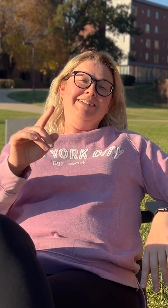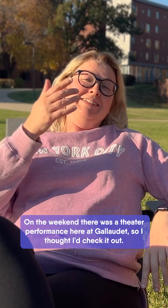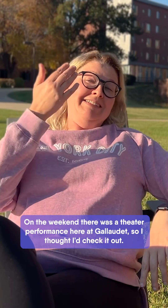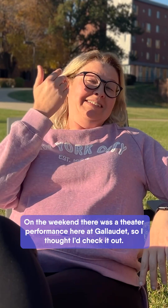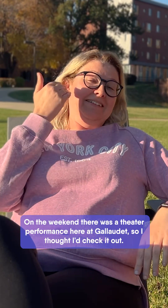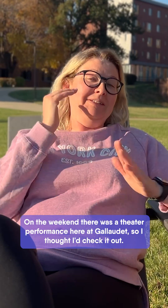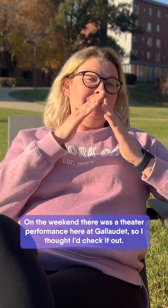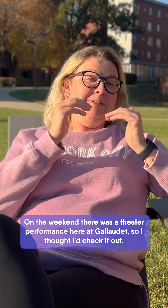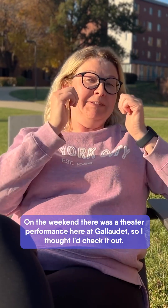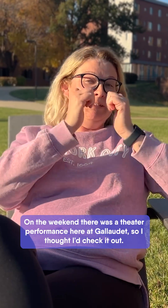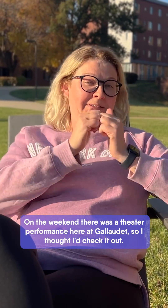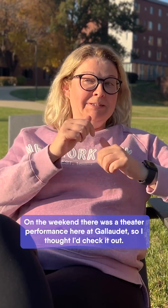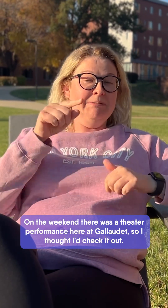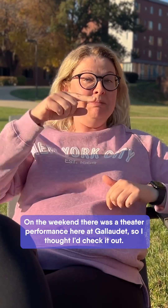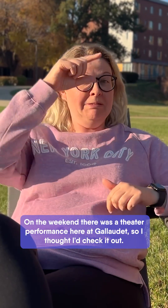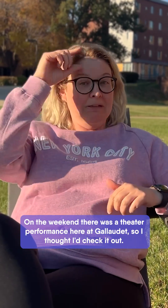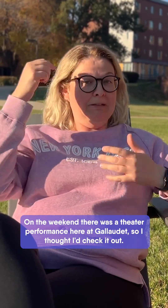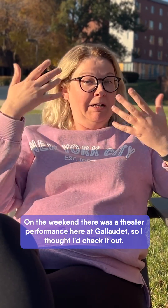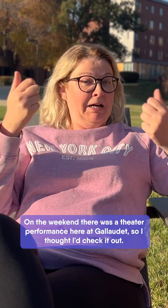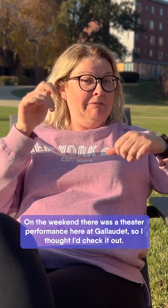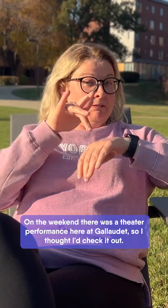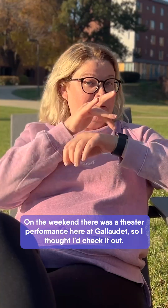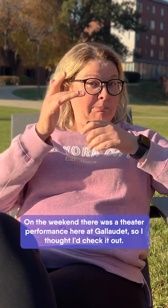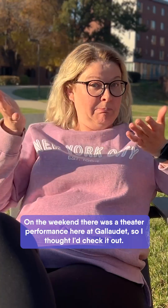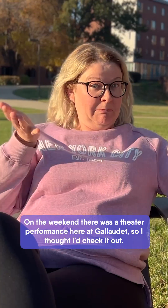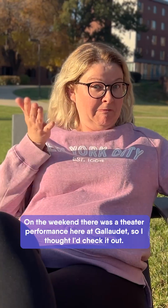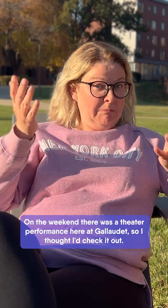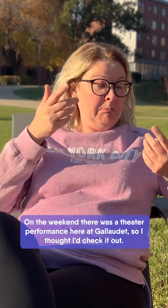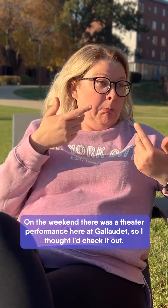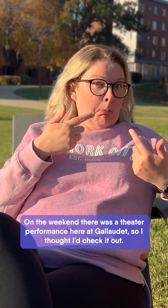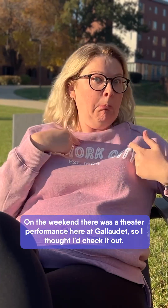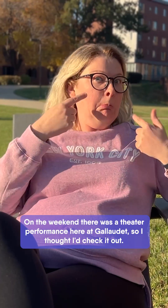On the weekend, there was a theatre performance here at Gallaudet, so I thought I'd check it out.